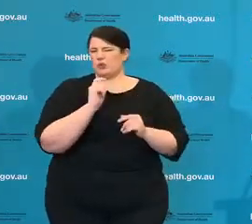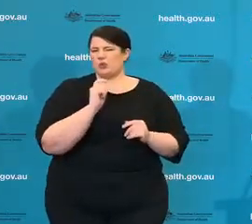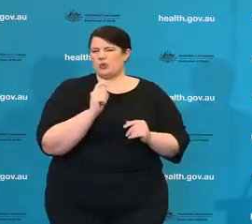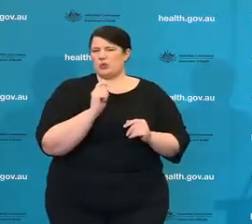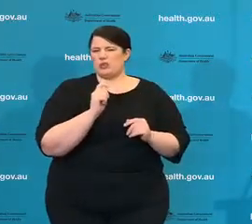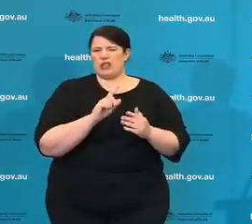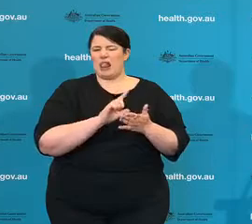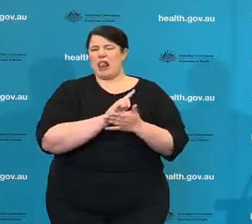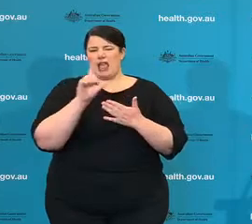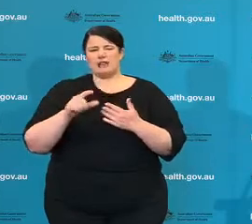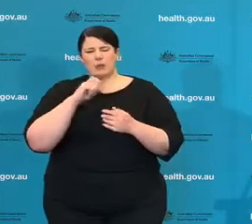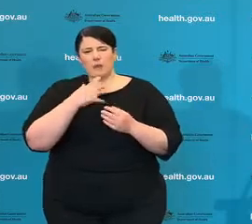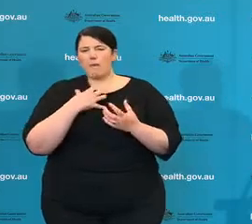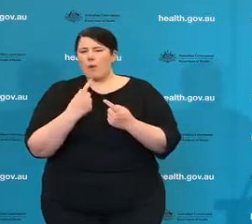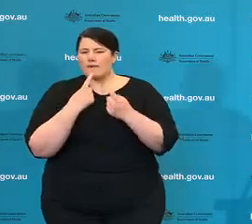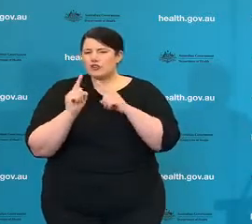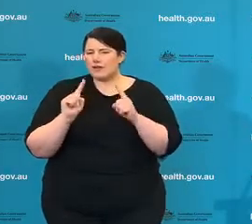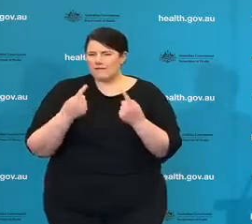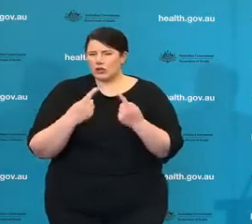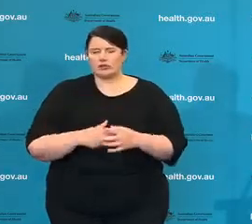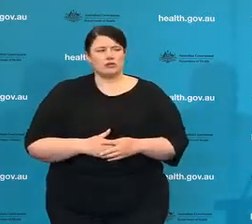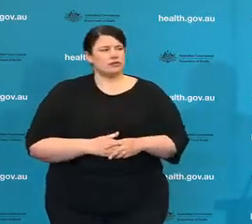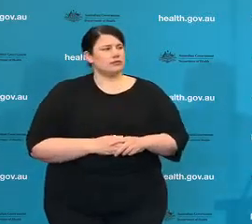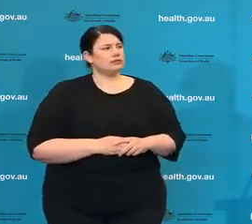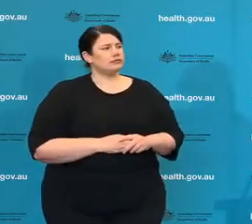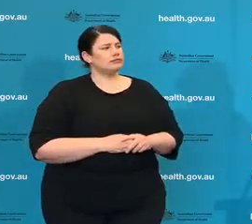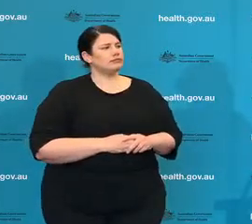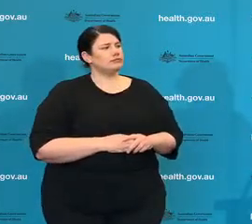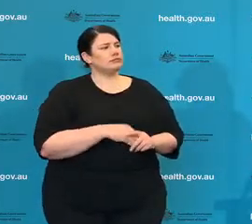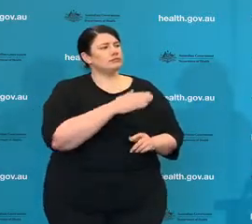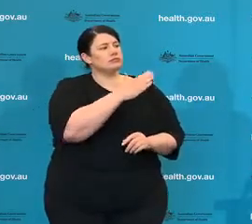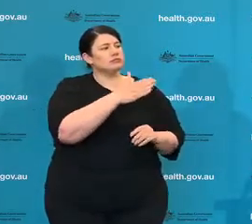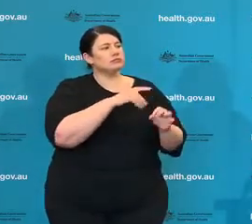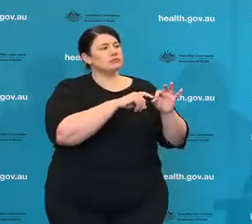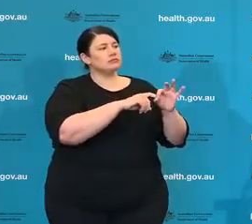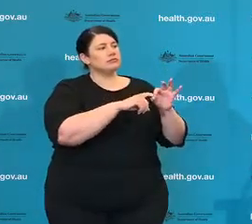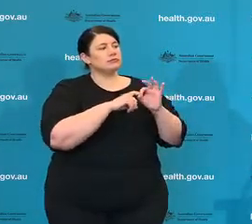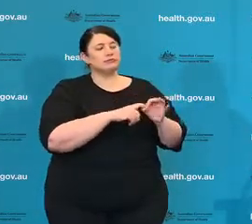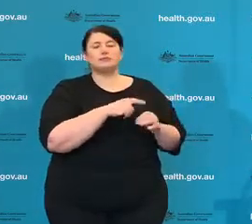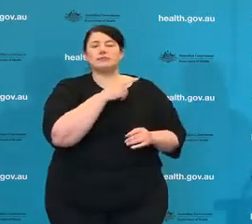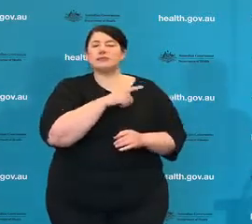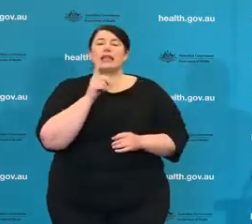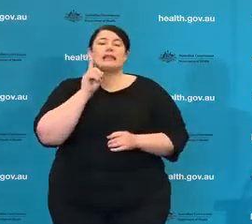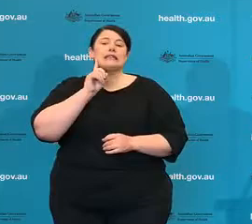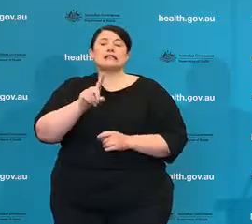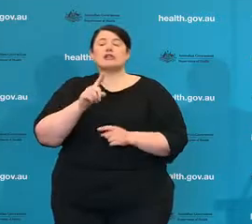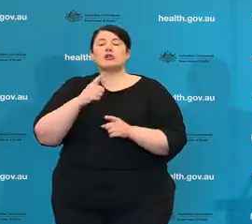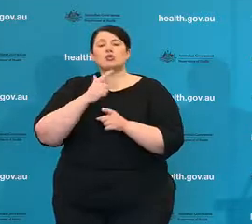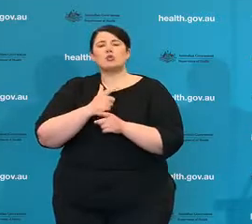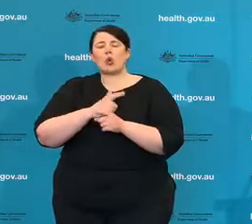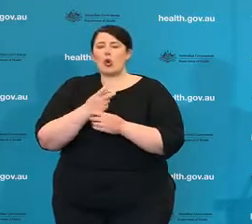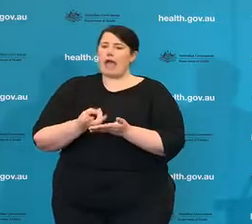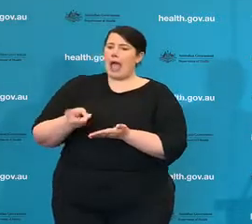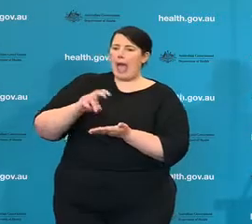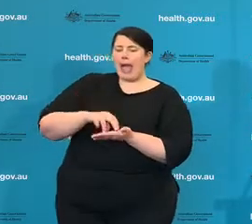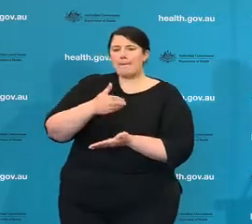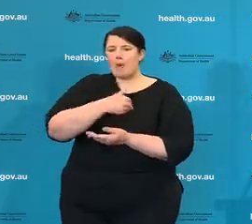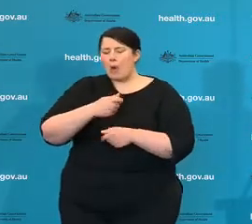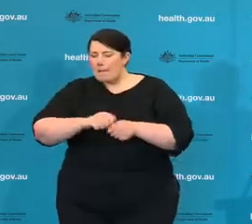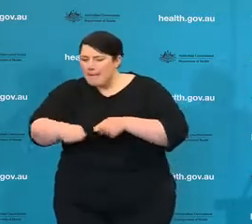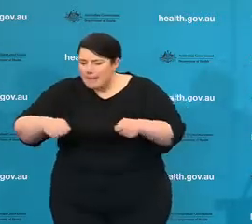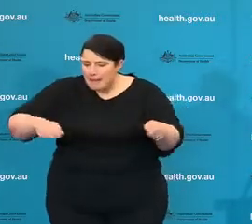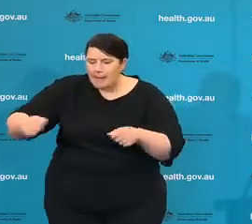event. Just on another topic, the advice you gave yesterday about making your bed as